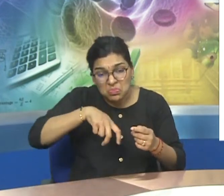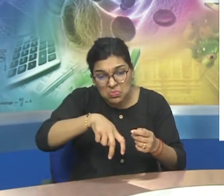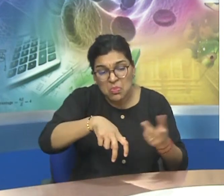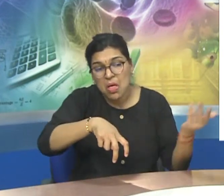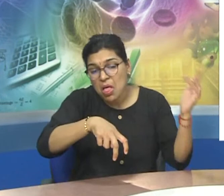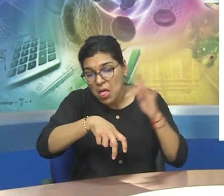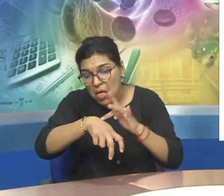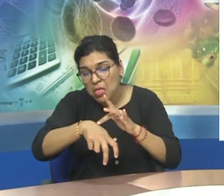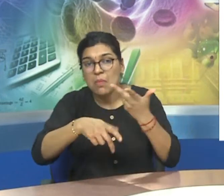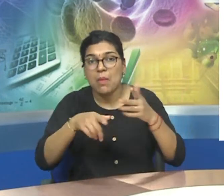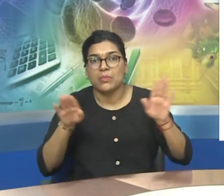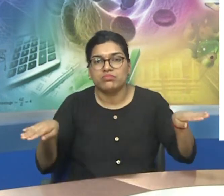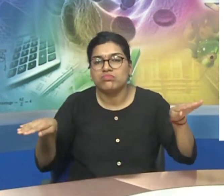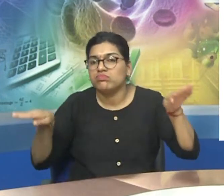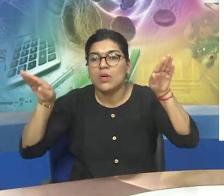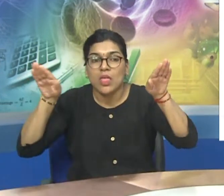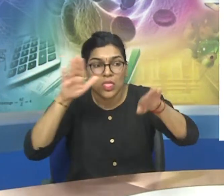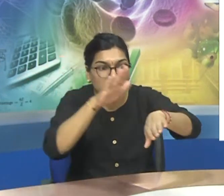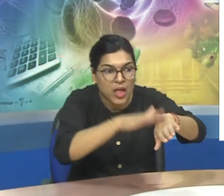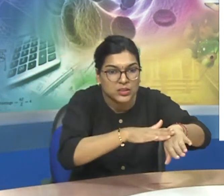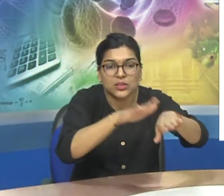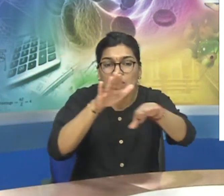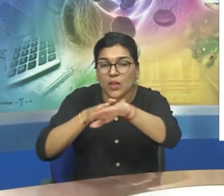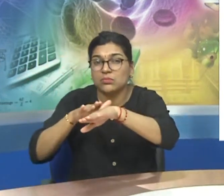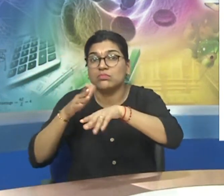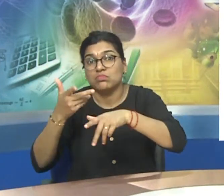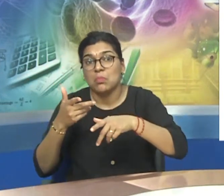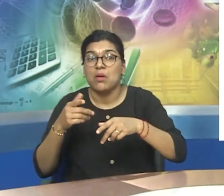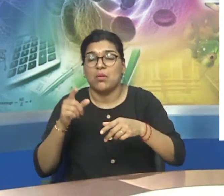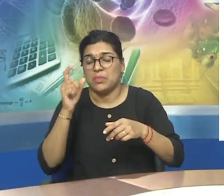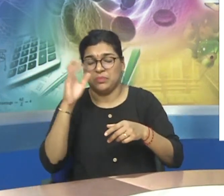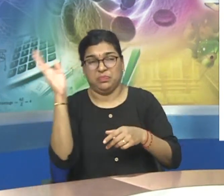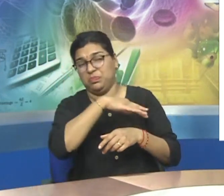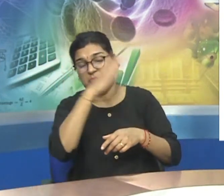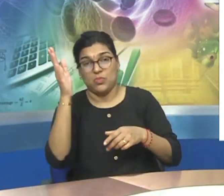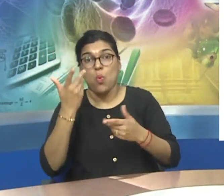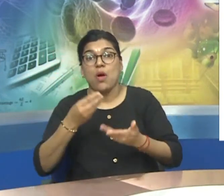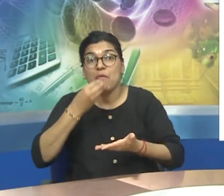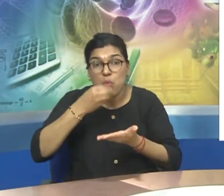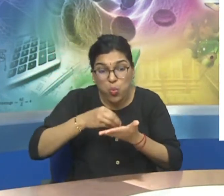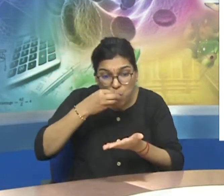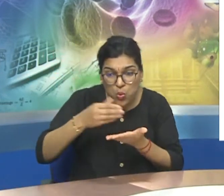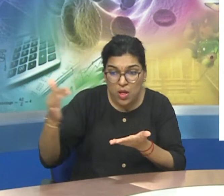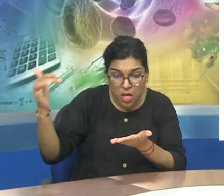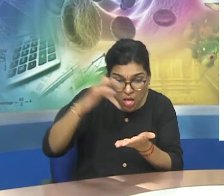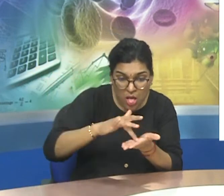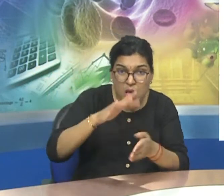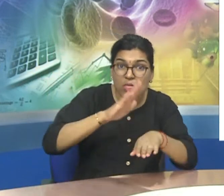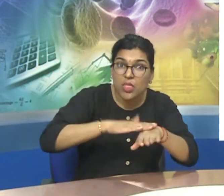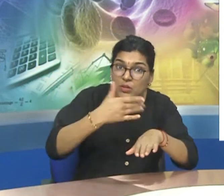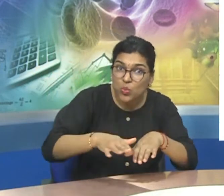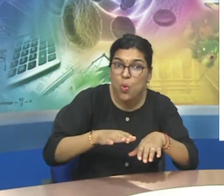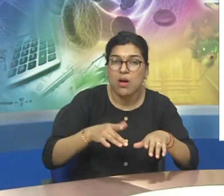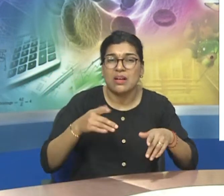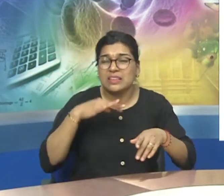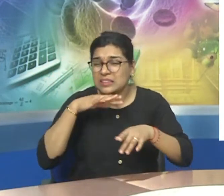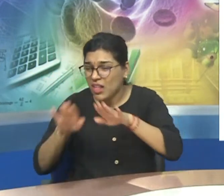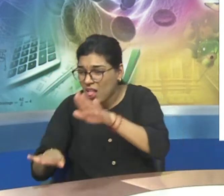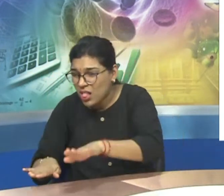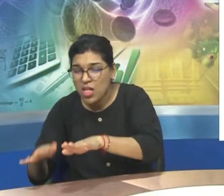So, by looking at this data, we all can easily imagine that if a 1 cubic meter